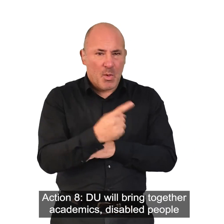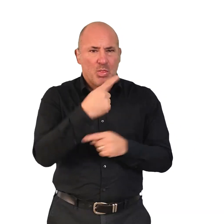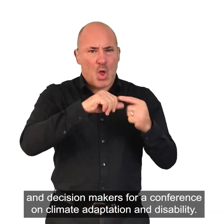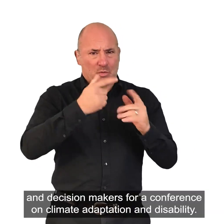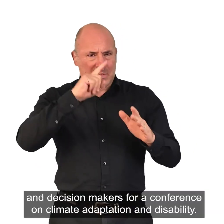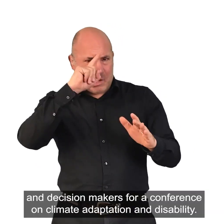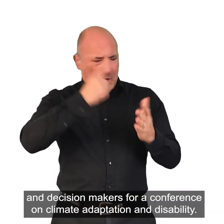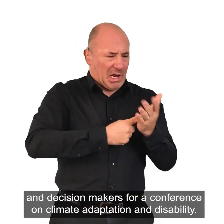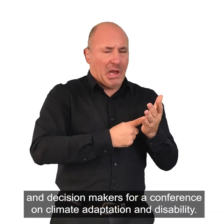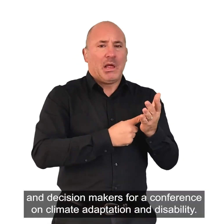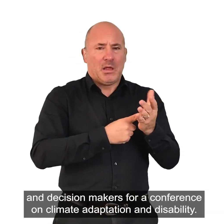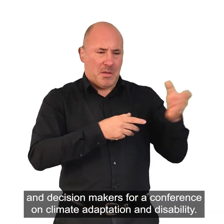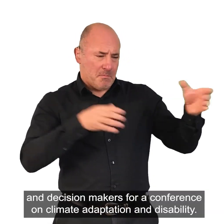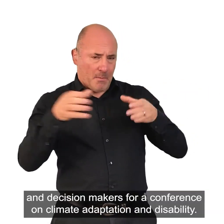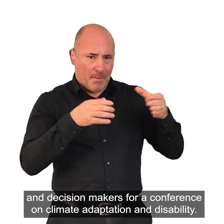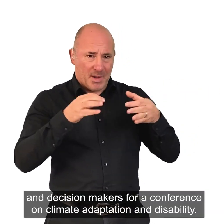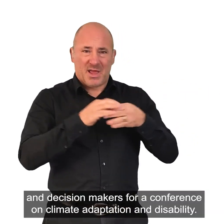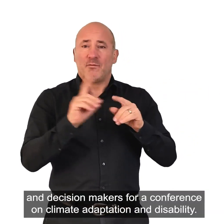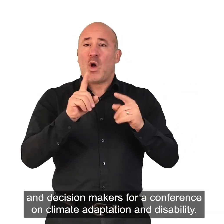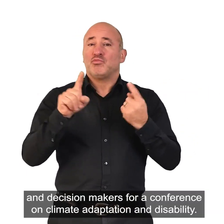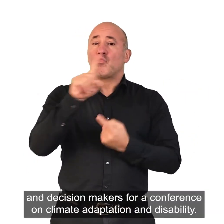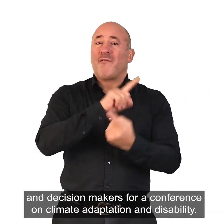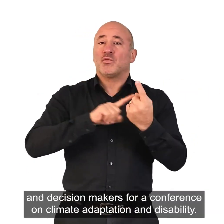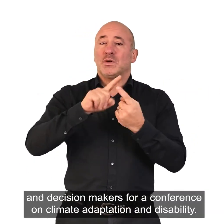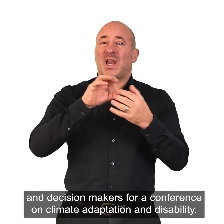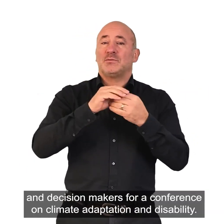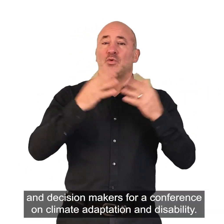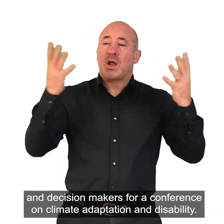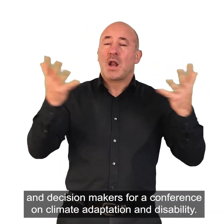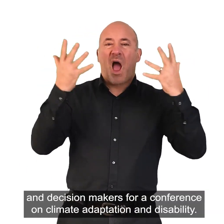and decision makers for a conference on climate adaptation and disability.